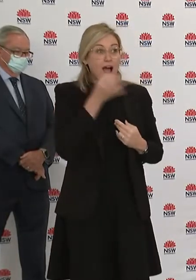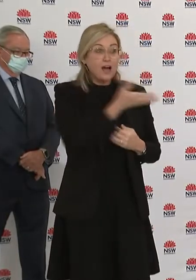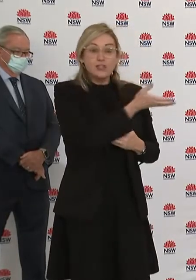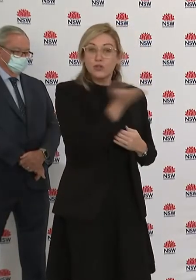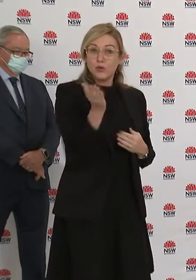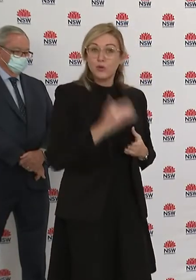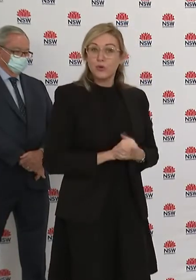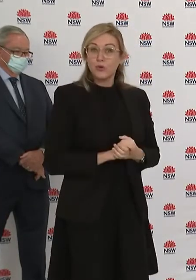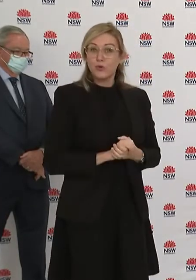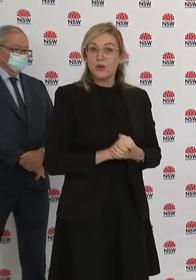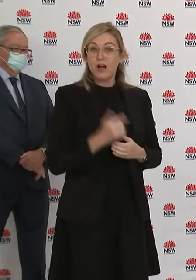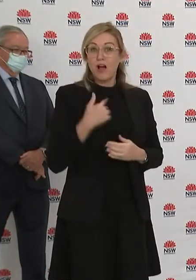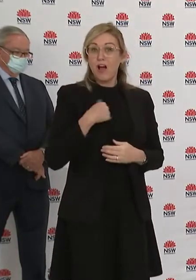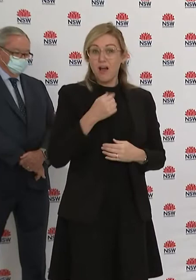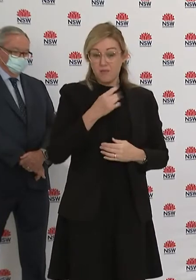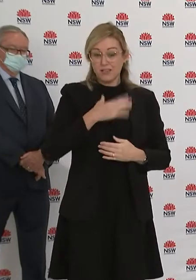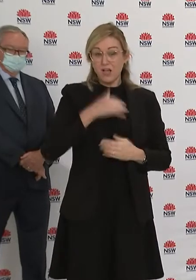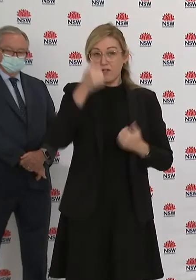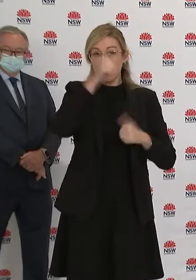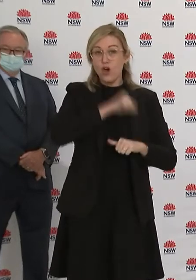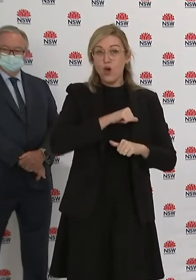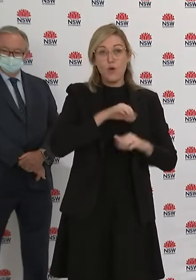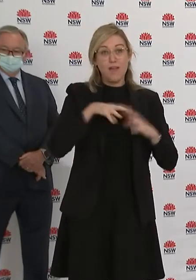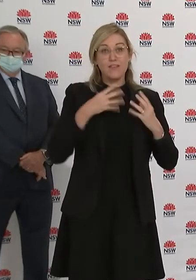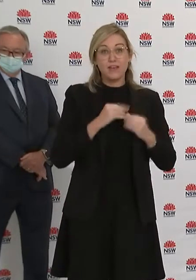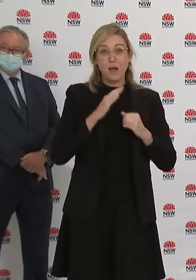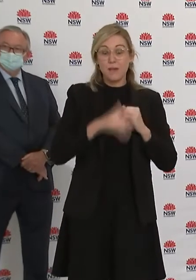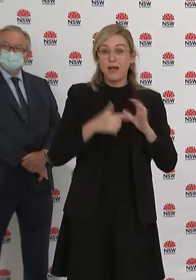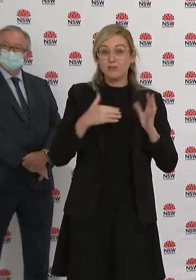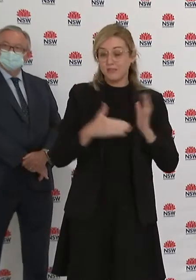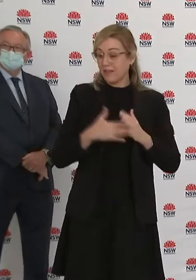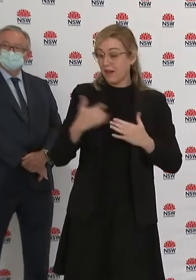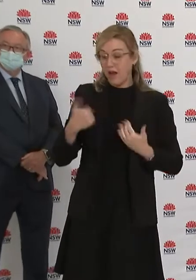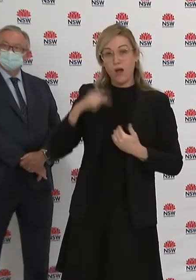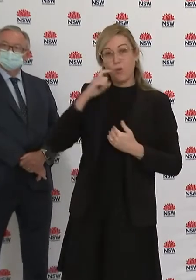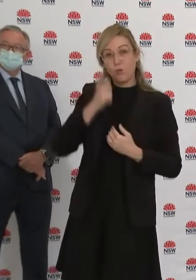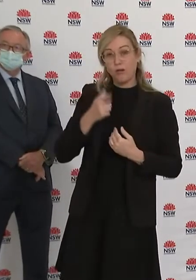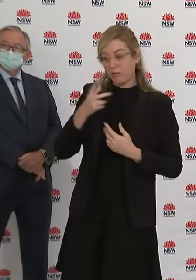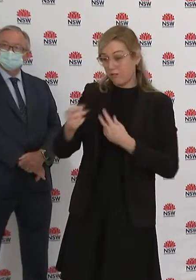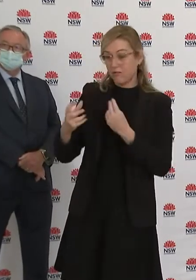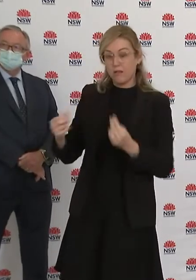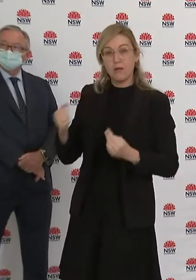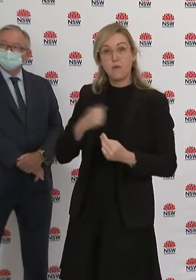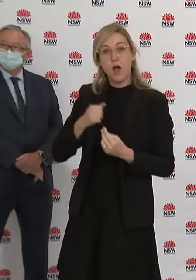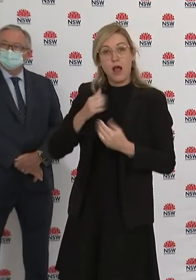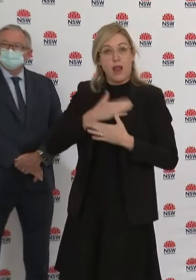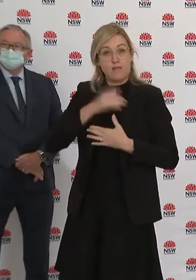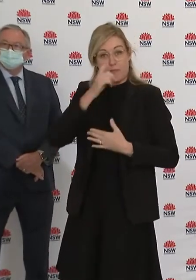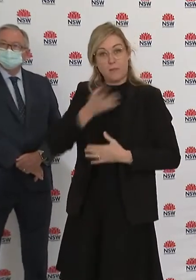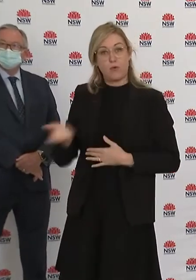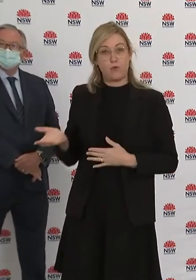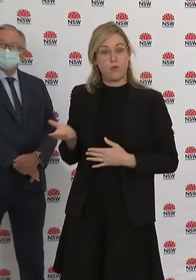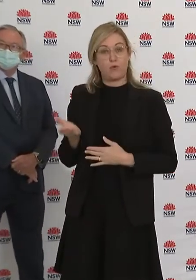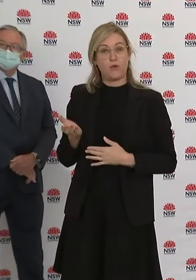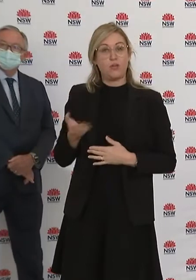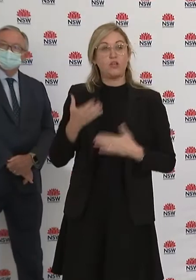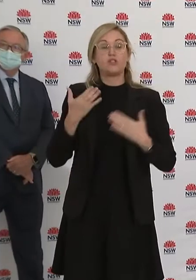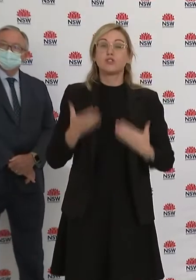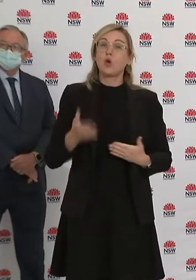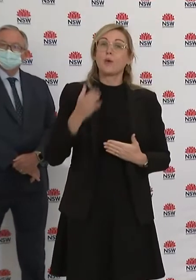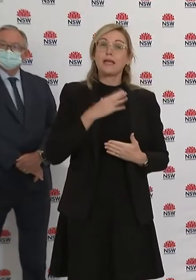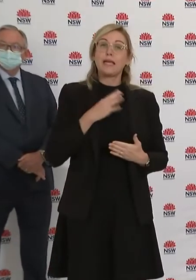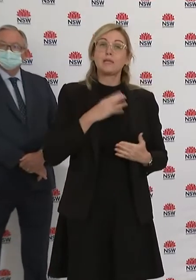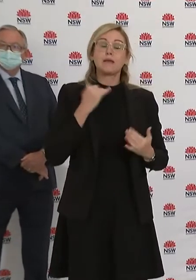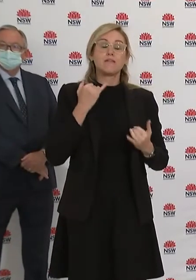small compared to the benefits. So can I just be very, very clear that we need to